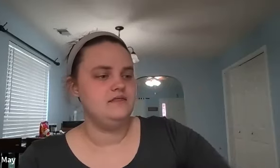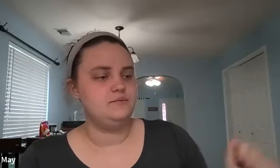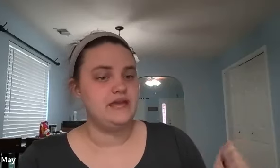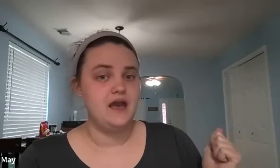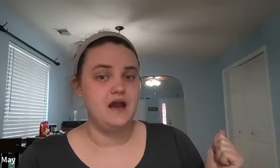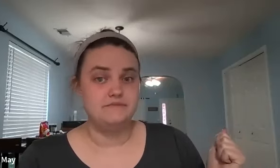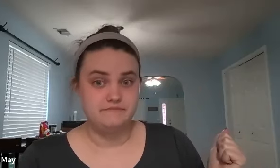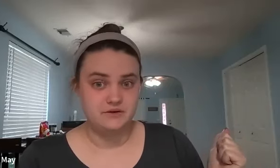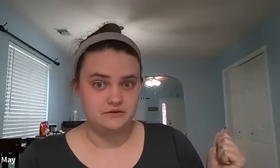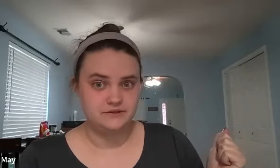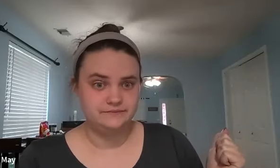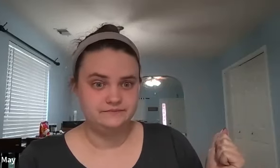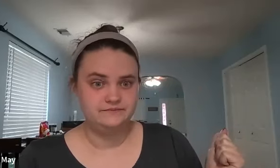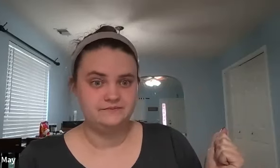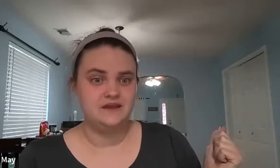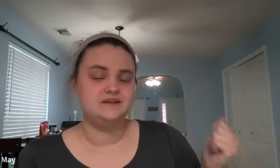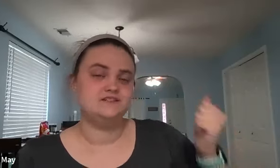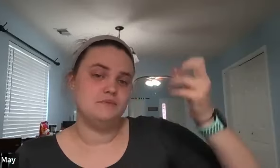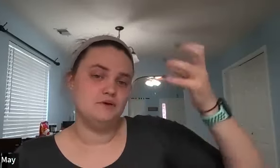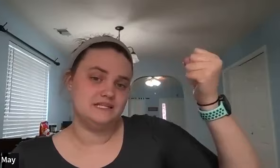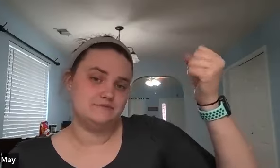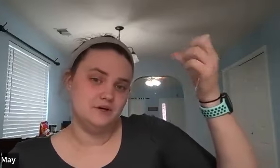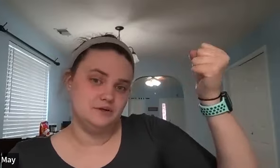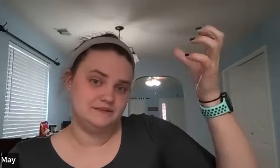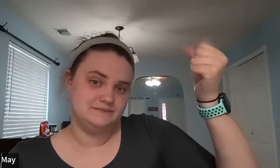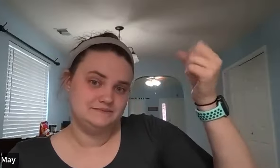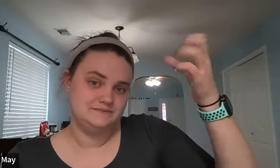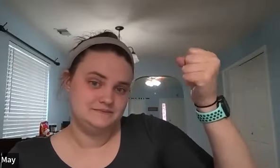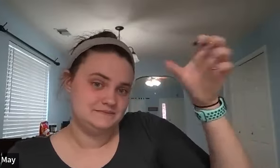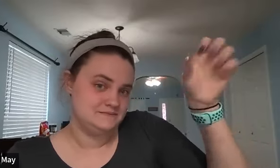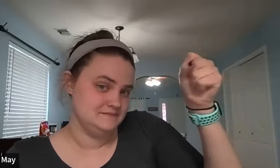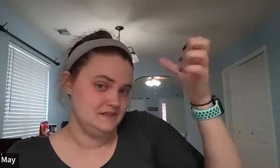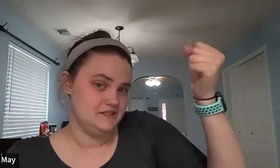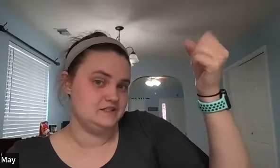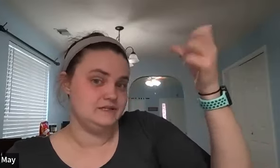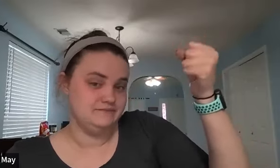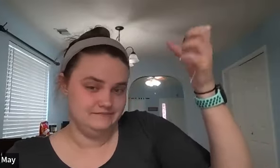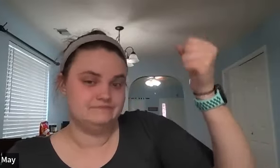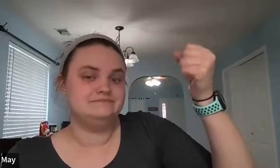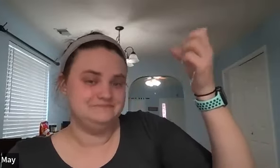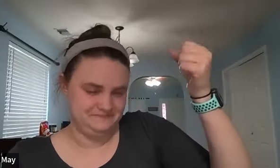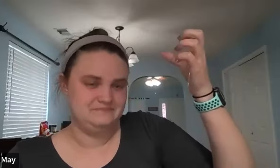Then we have milk. So milk is milk. You just squeeze it,